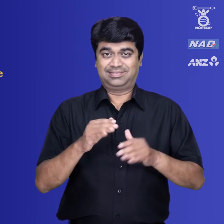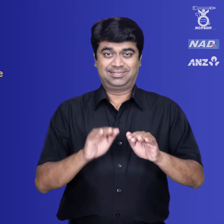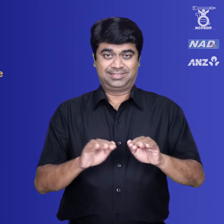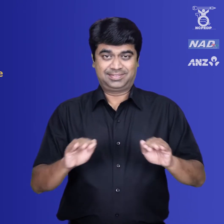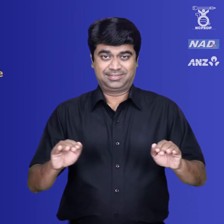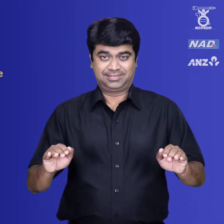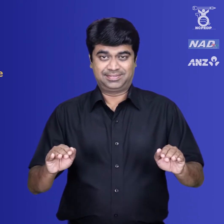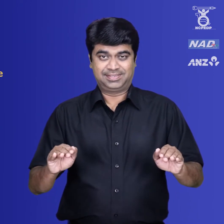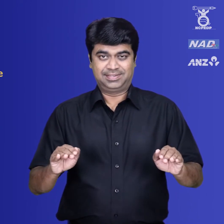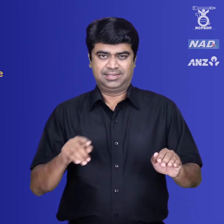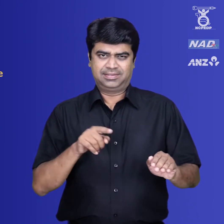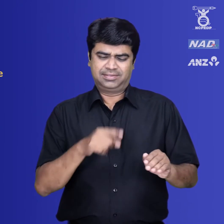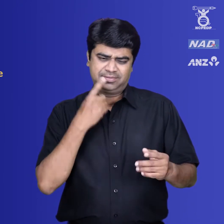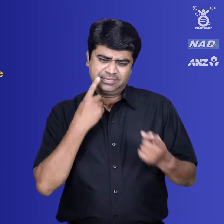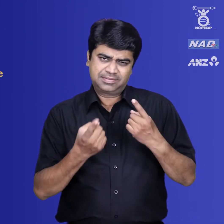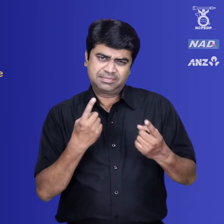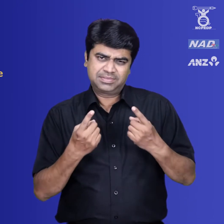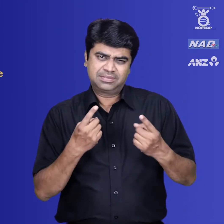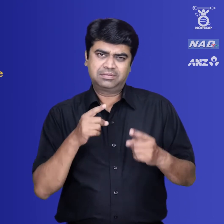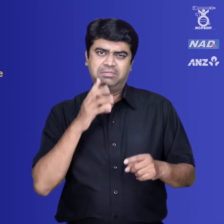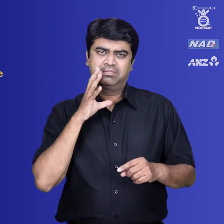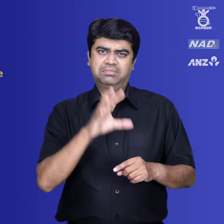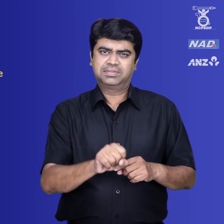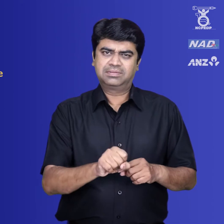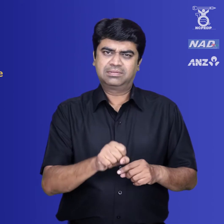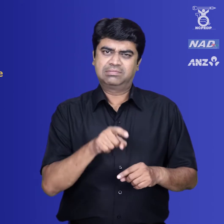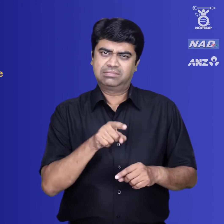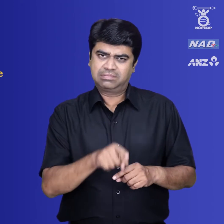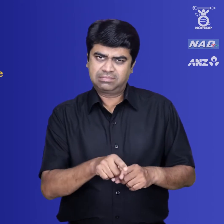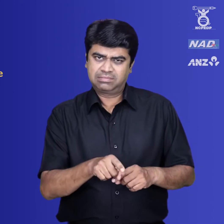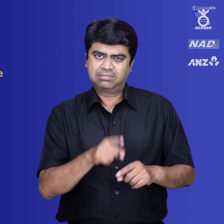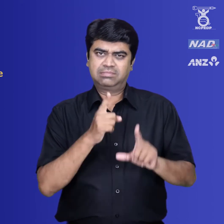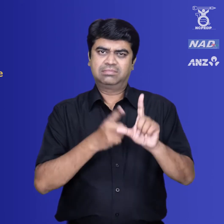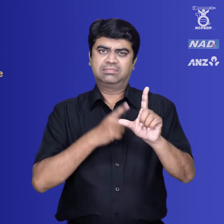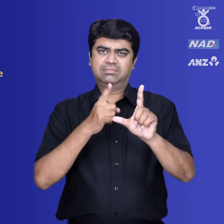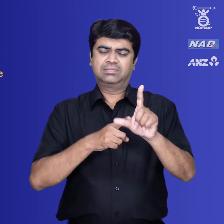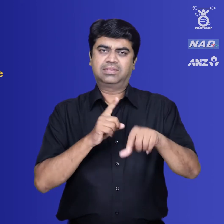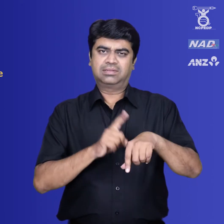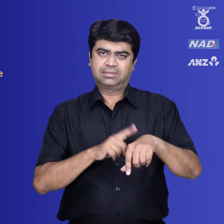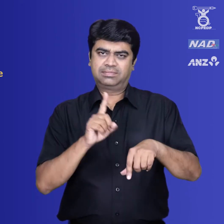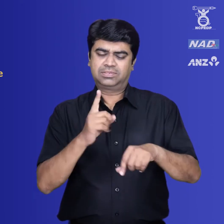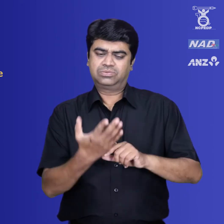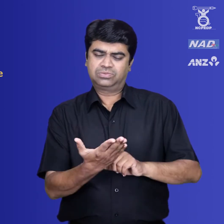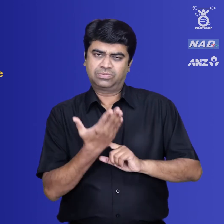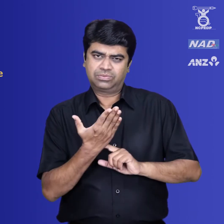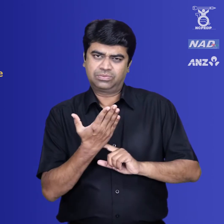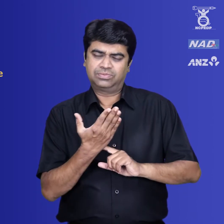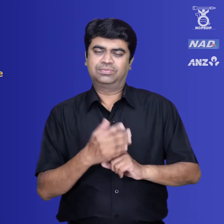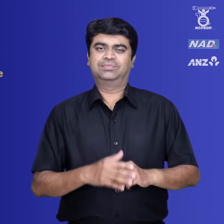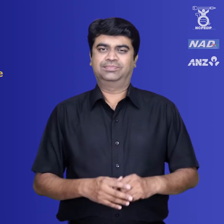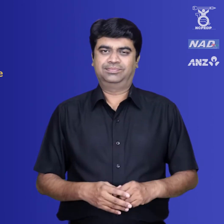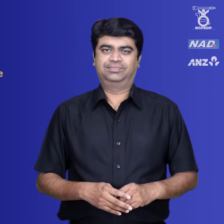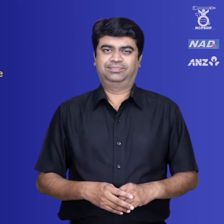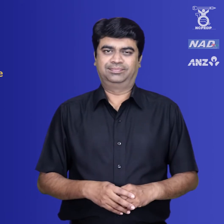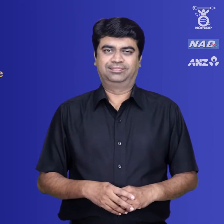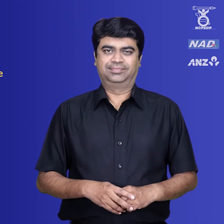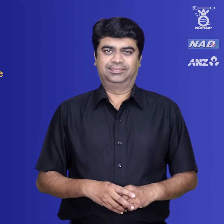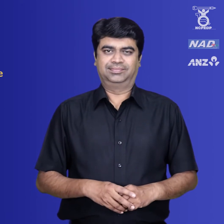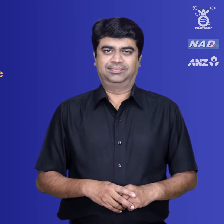screen all the children at least once in a year for the purpose of identifying at-risk